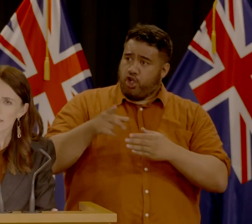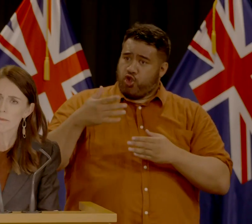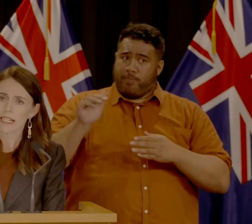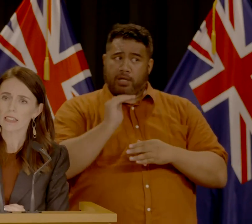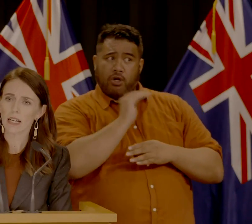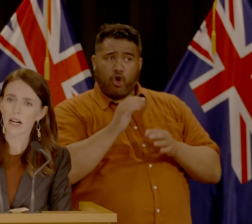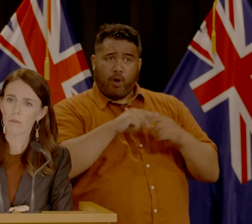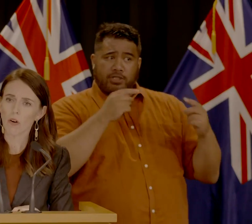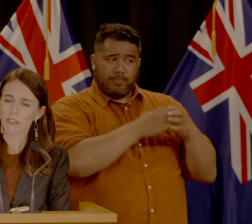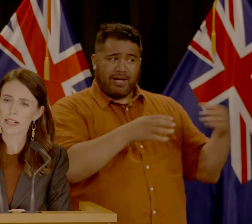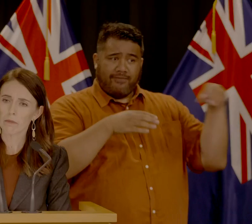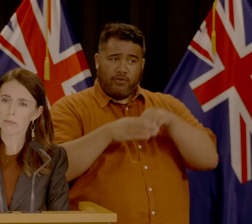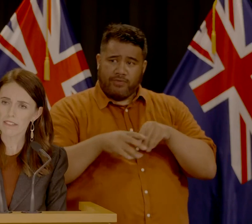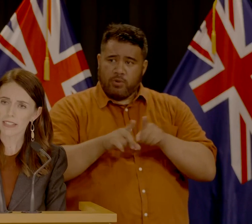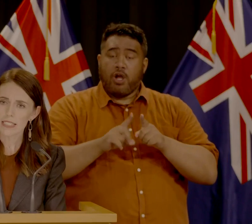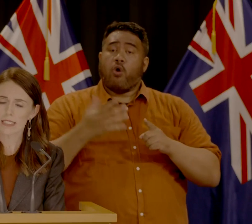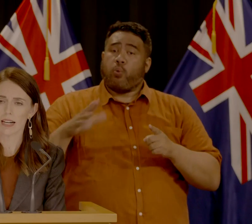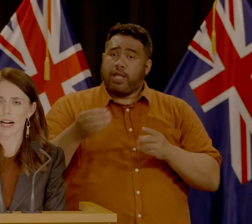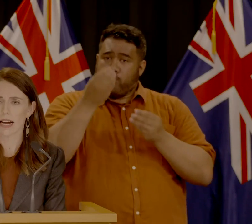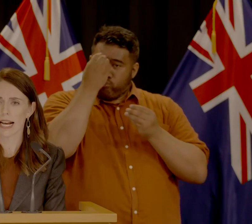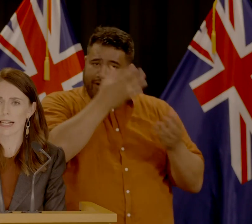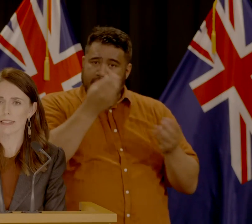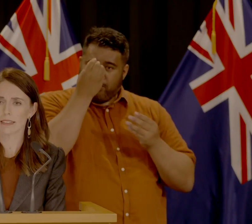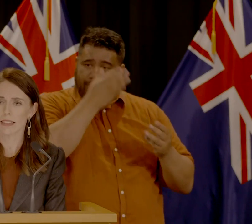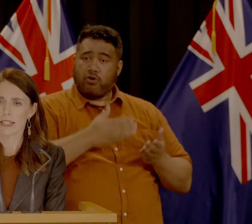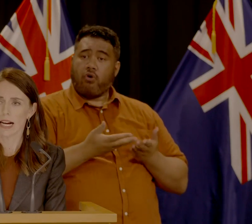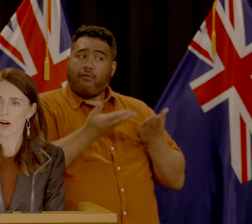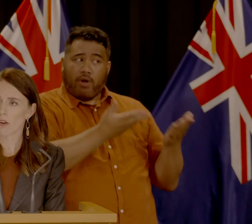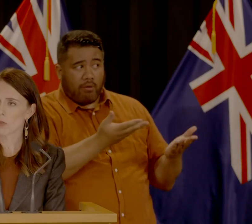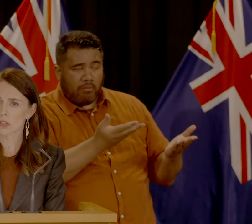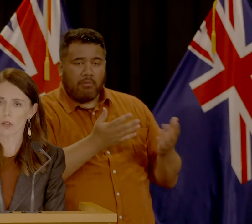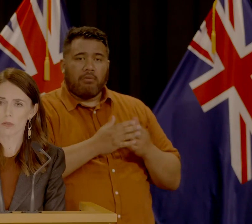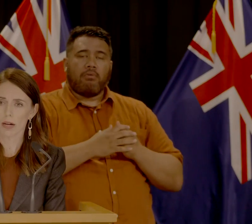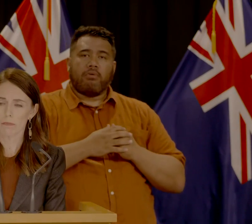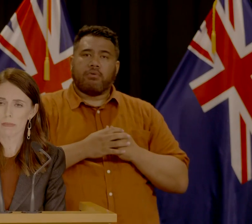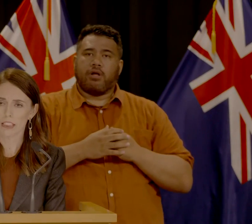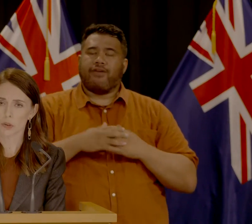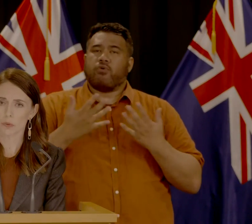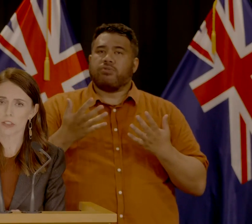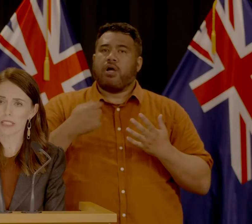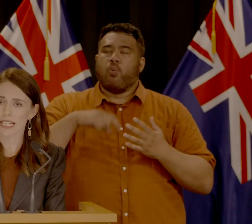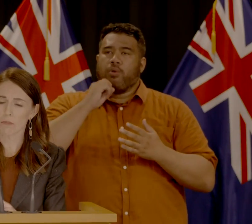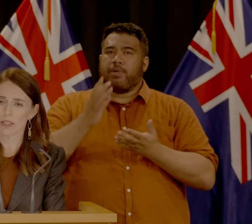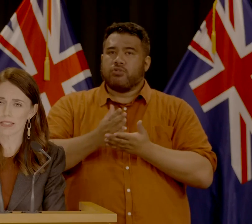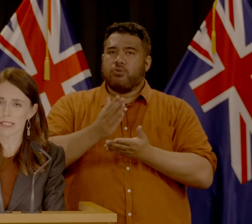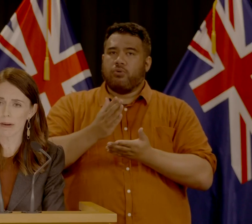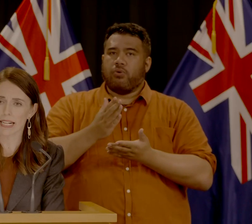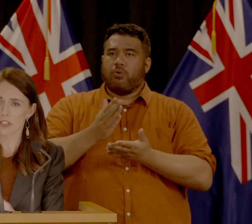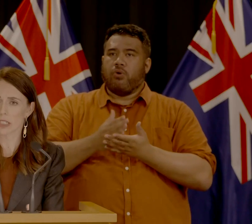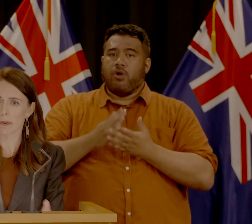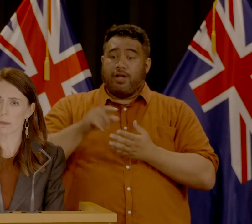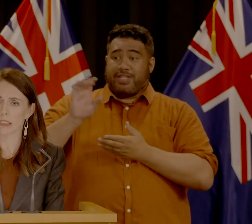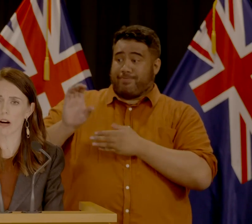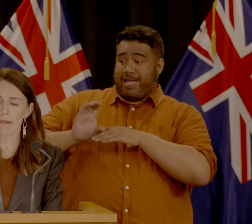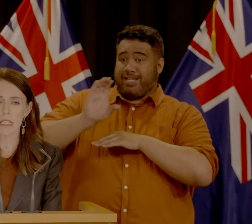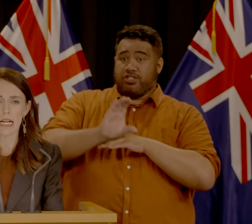We have been offering briefings and of course I'll be making sure that we do the same with this package